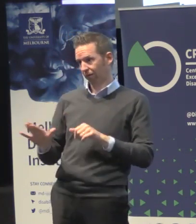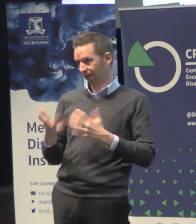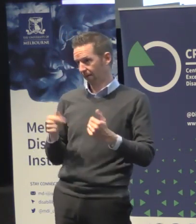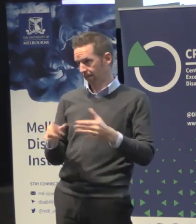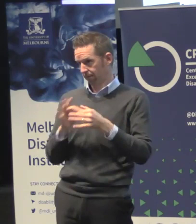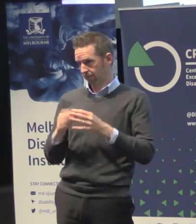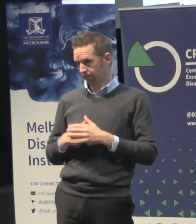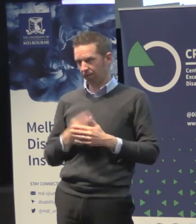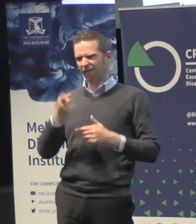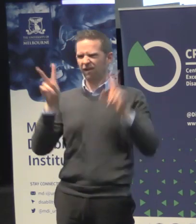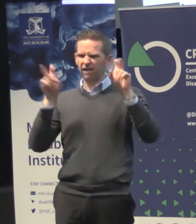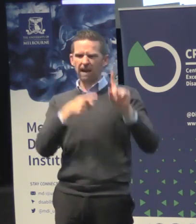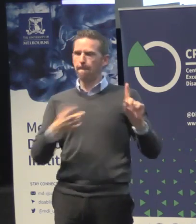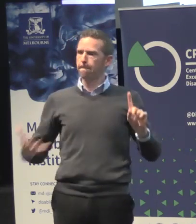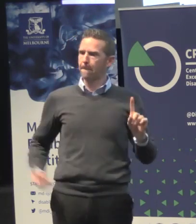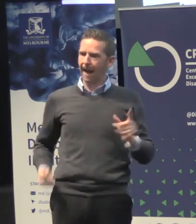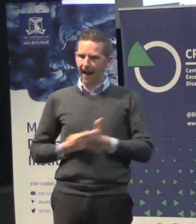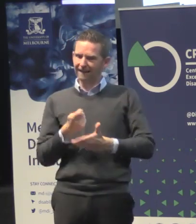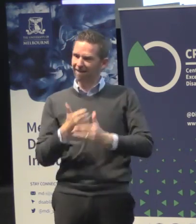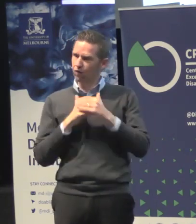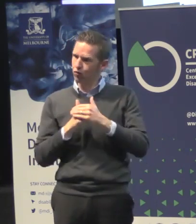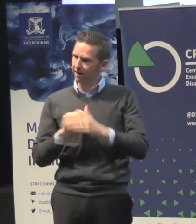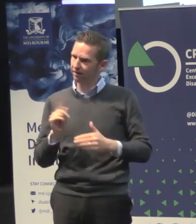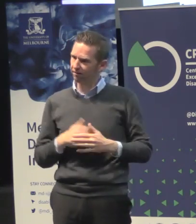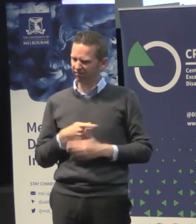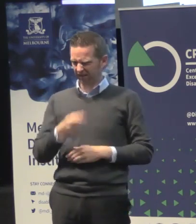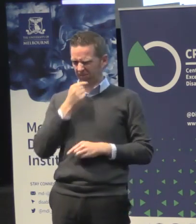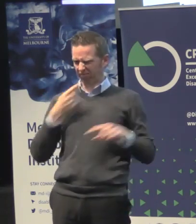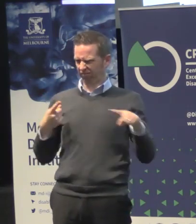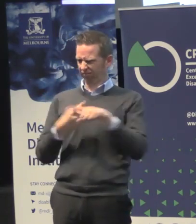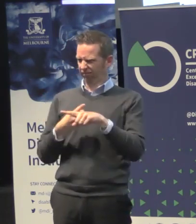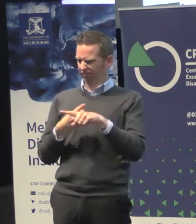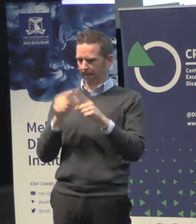What about paid friend? Well, that's a contradiction in terms.